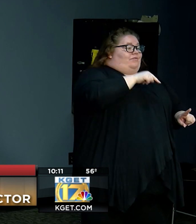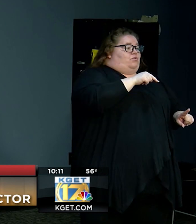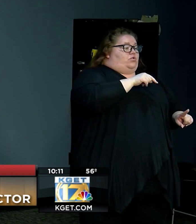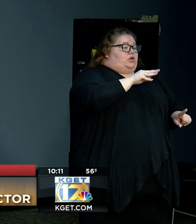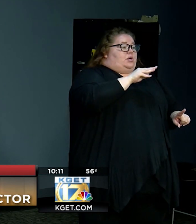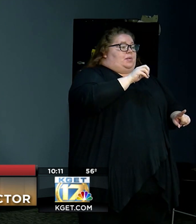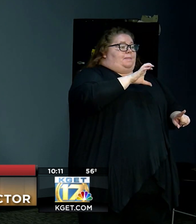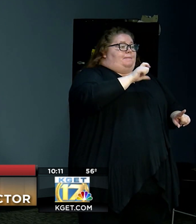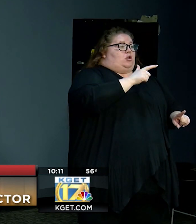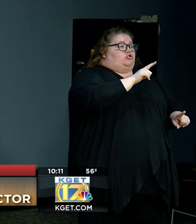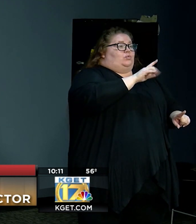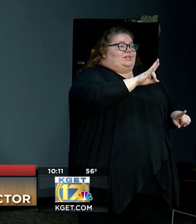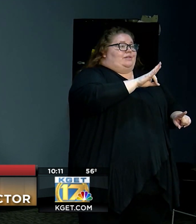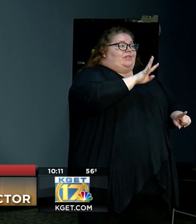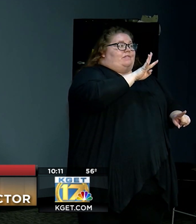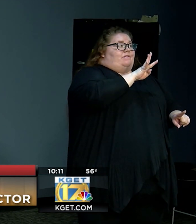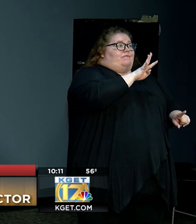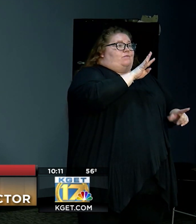p.m., there were